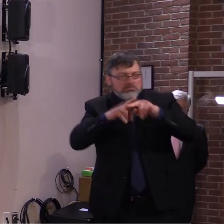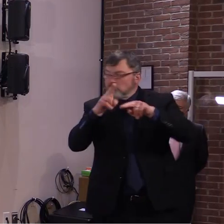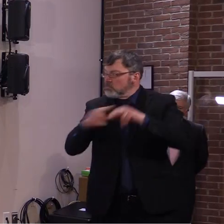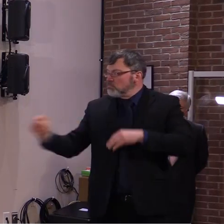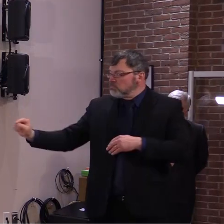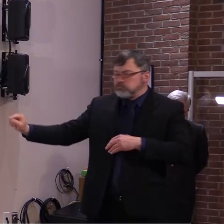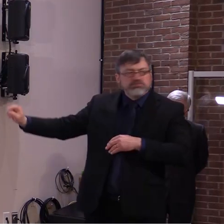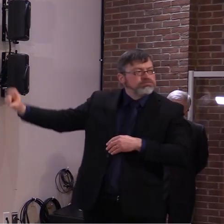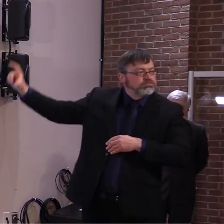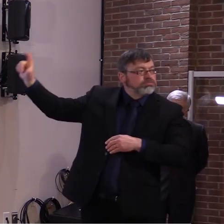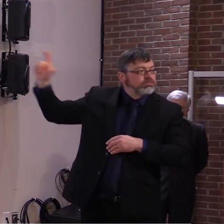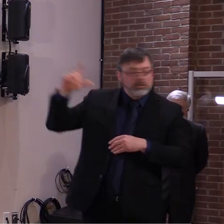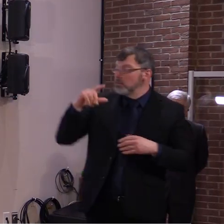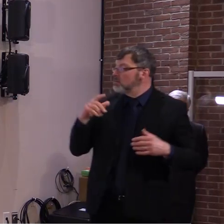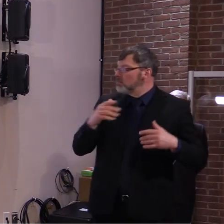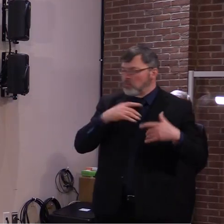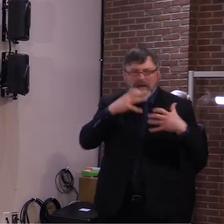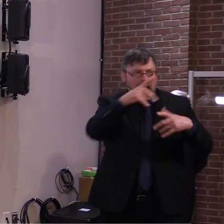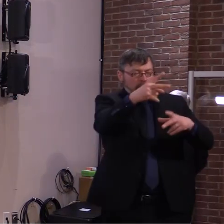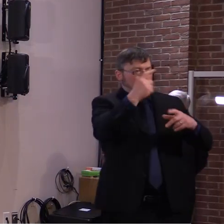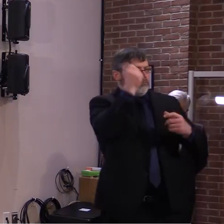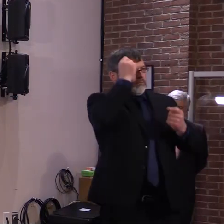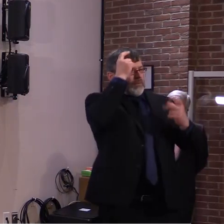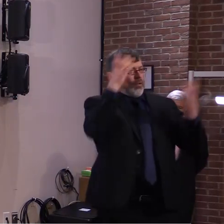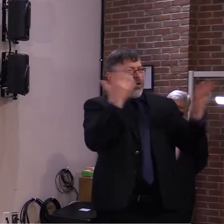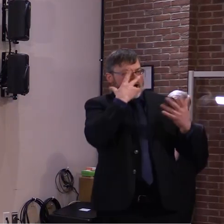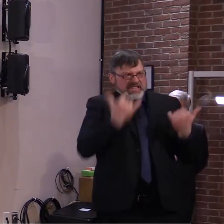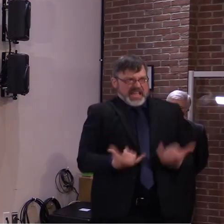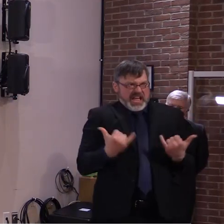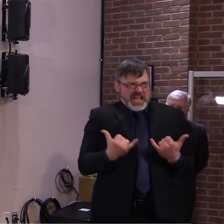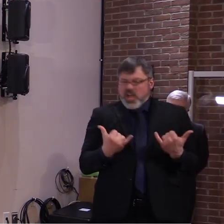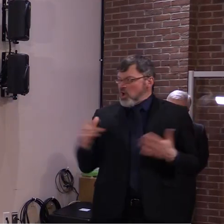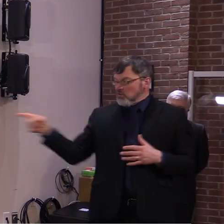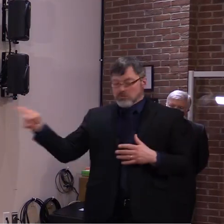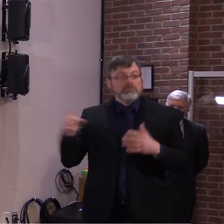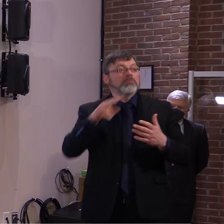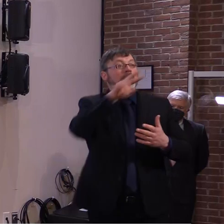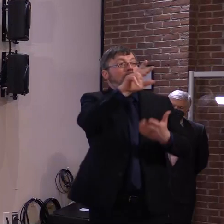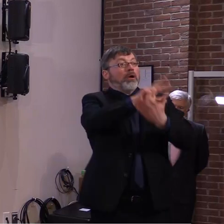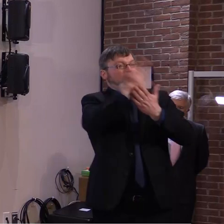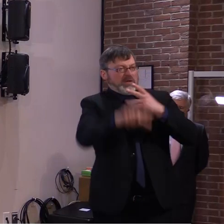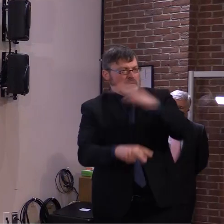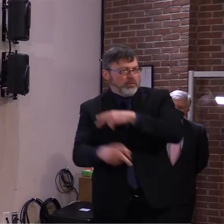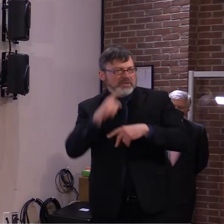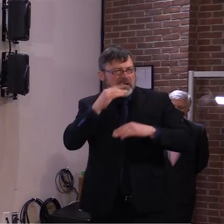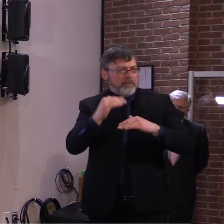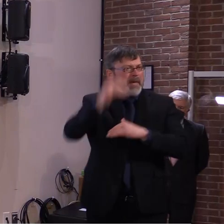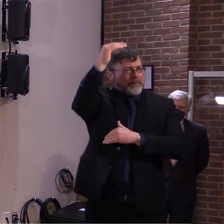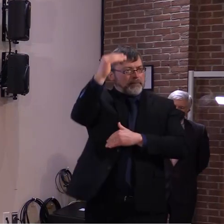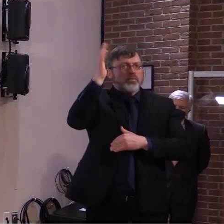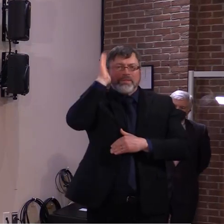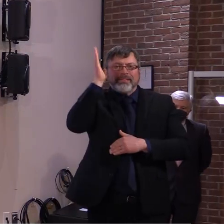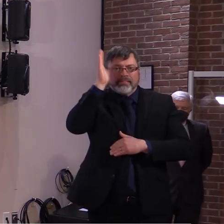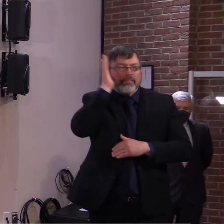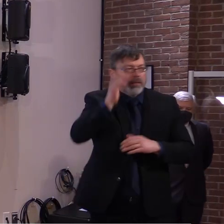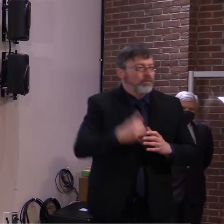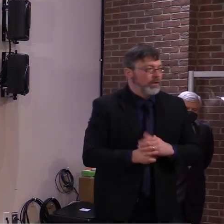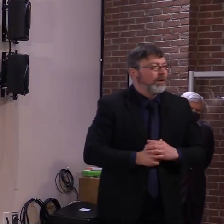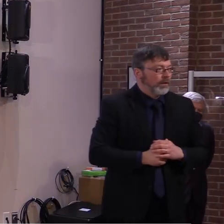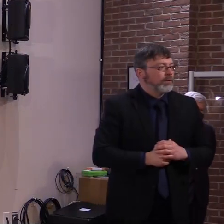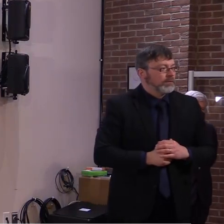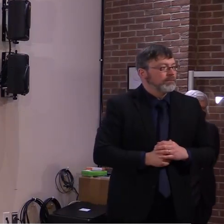from Commissioner Picek, in those older age bands have really dropped precipitously, as have the